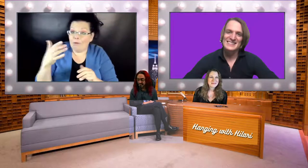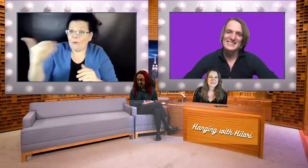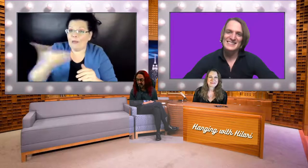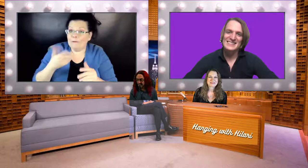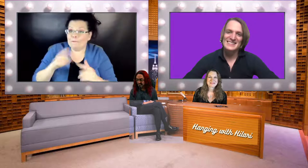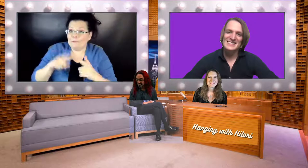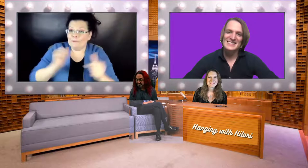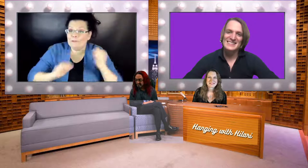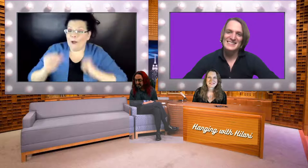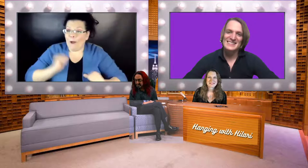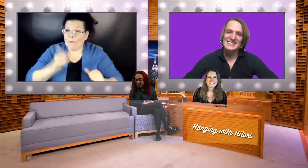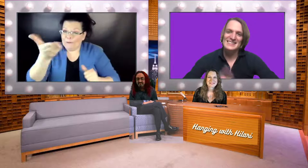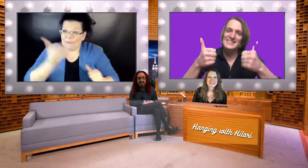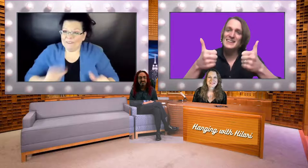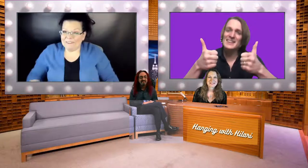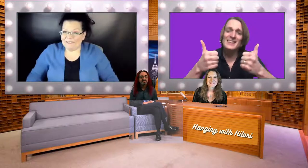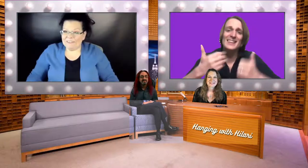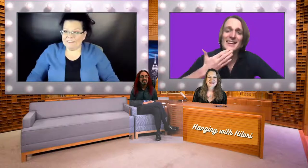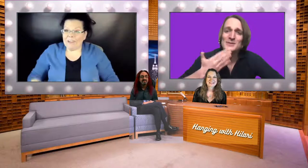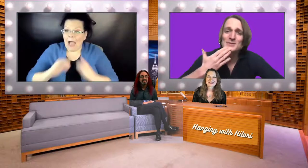show.